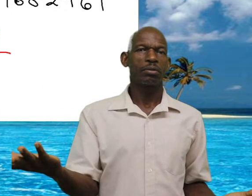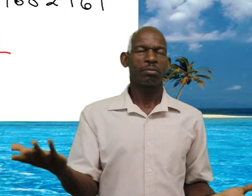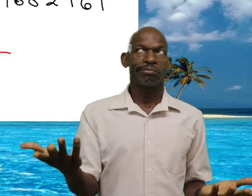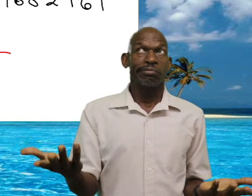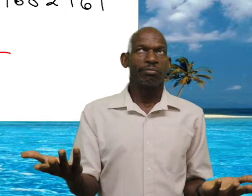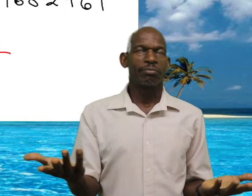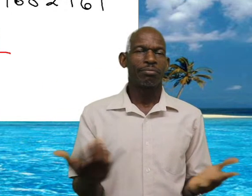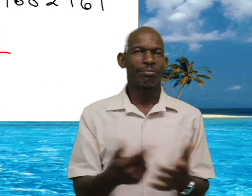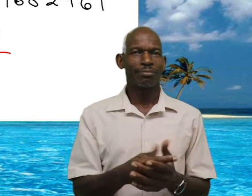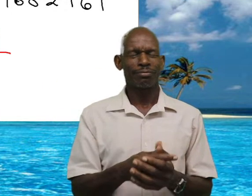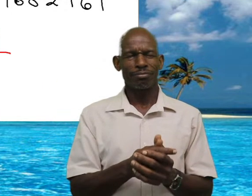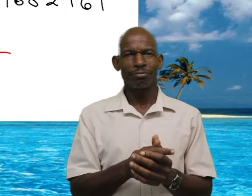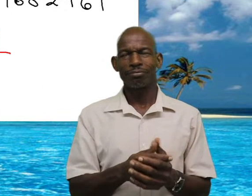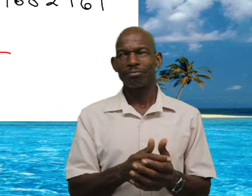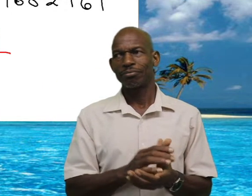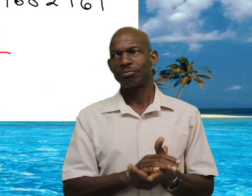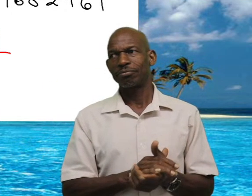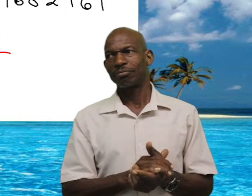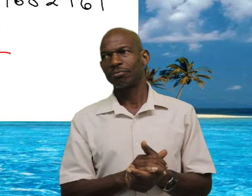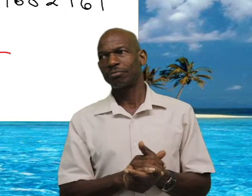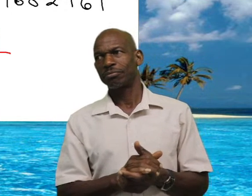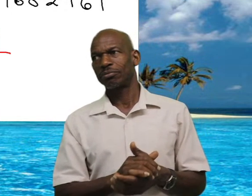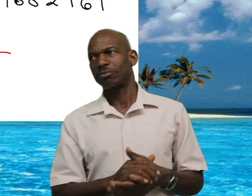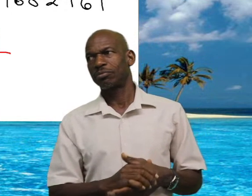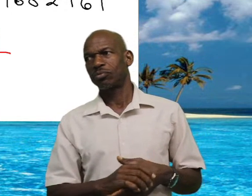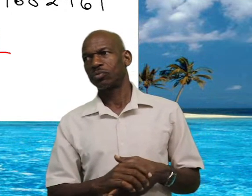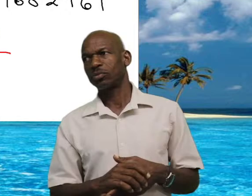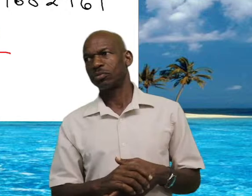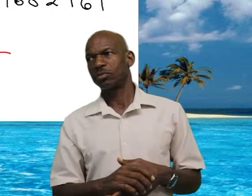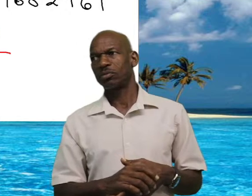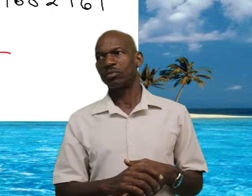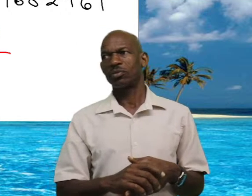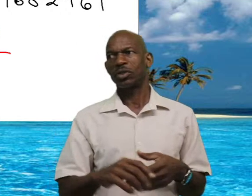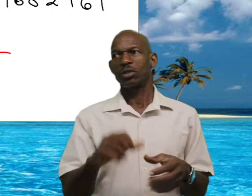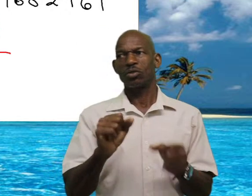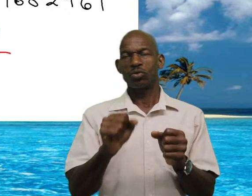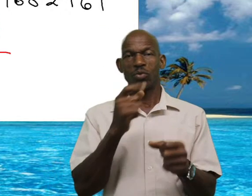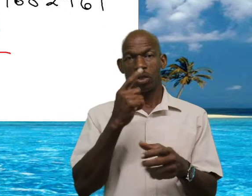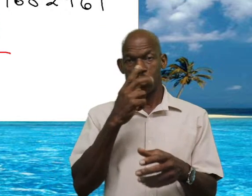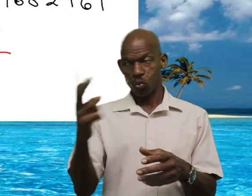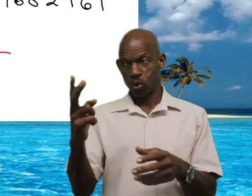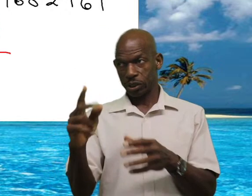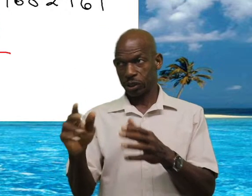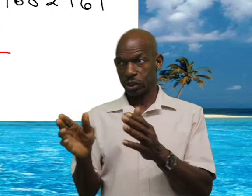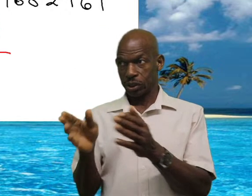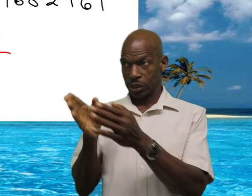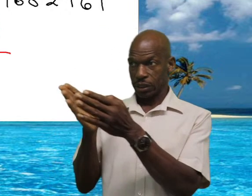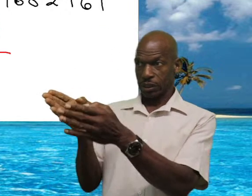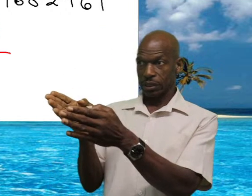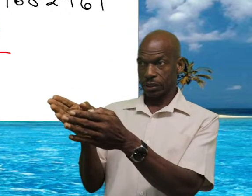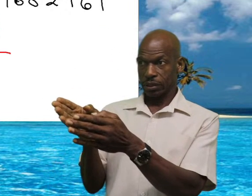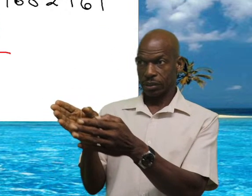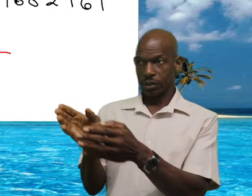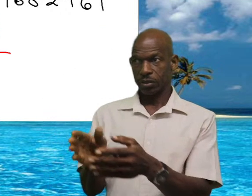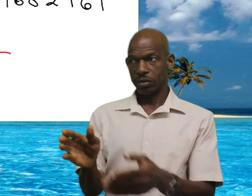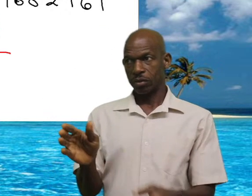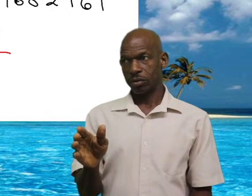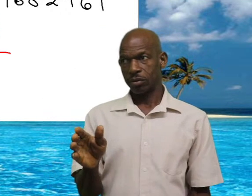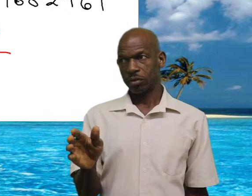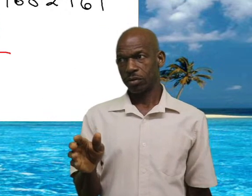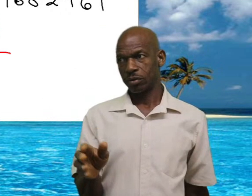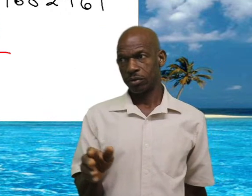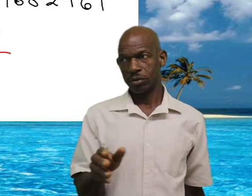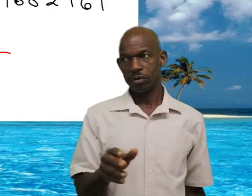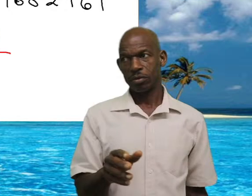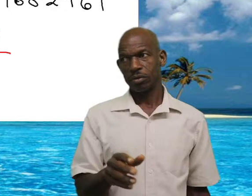say nouns here, I should really write possessive nouns. So in this first column, I'm just going to erase it a little bit so I'll write the